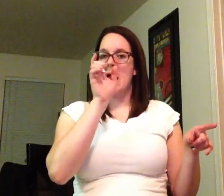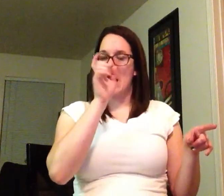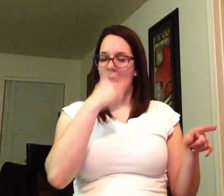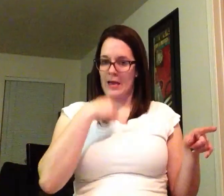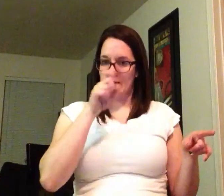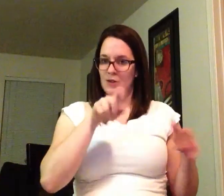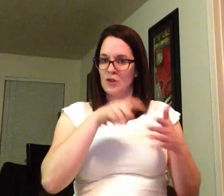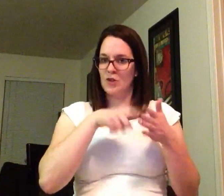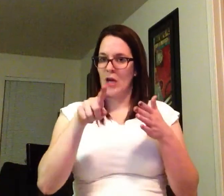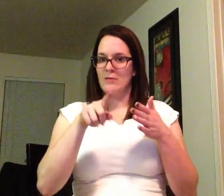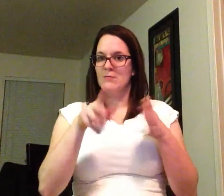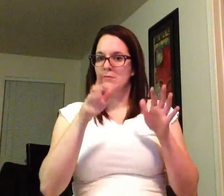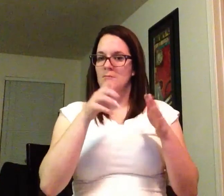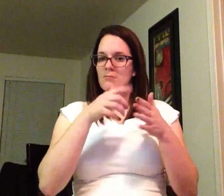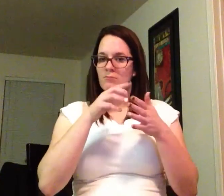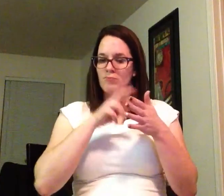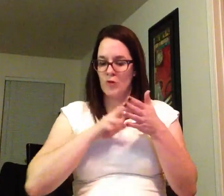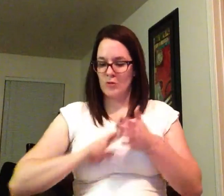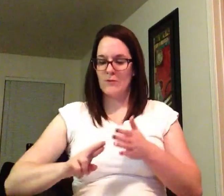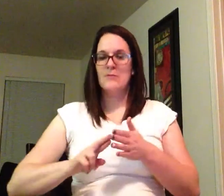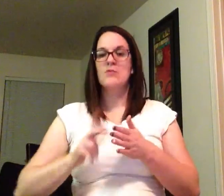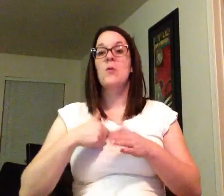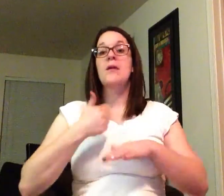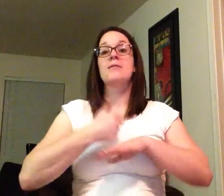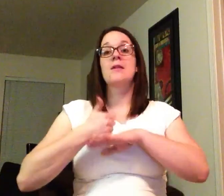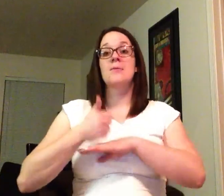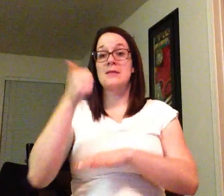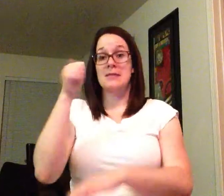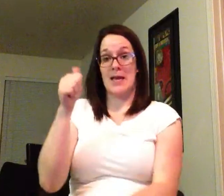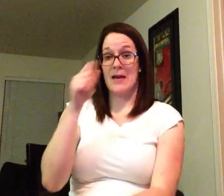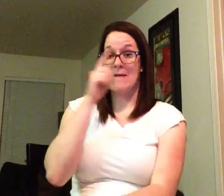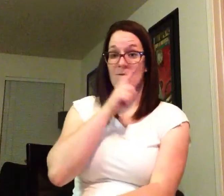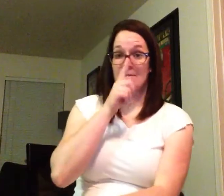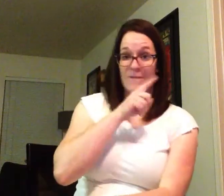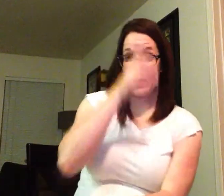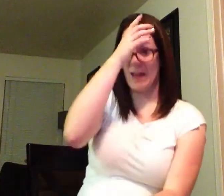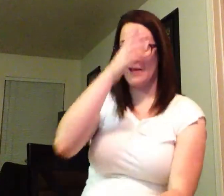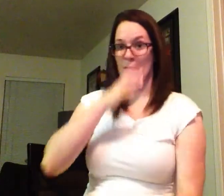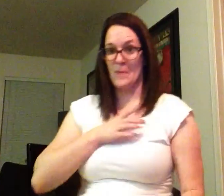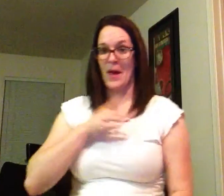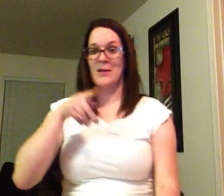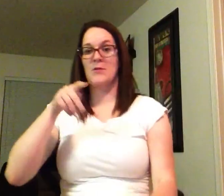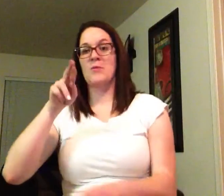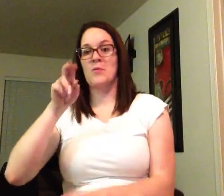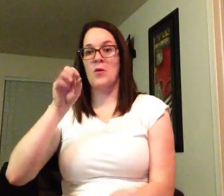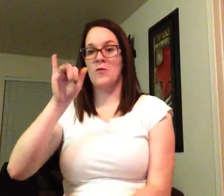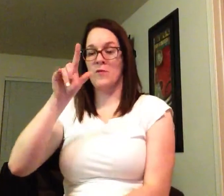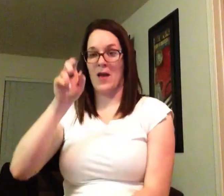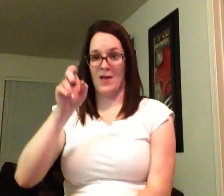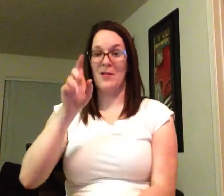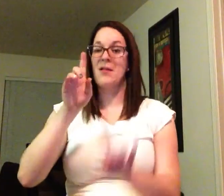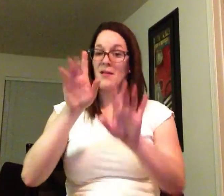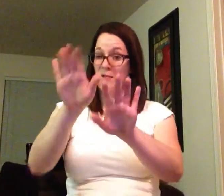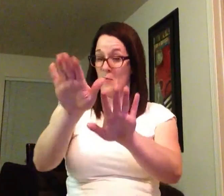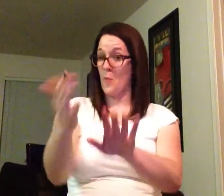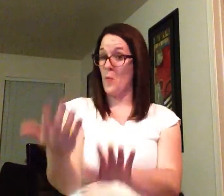So I created 10 fake male profiles. Now, before I lose all of you, all